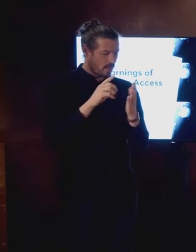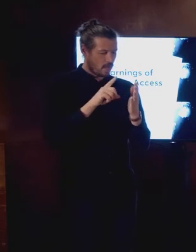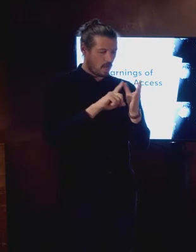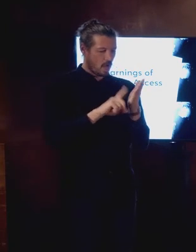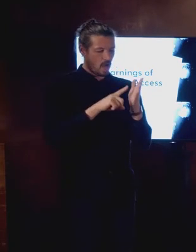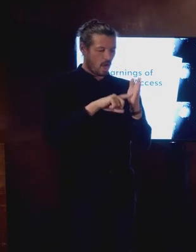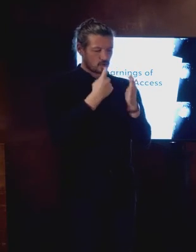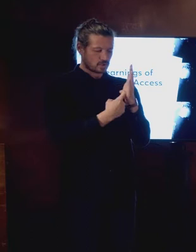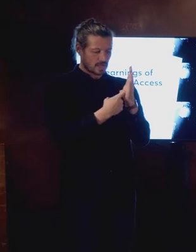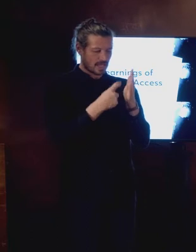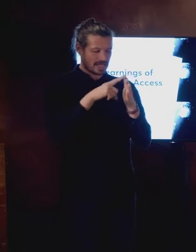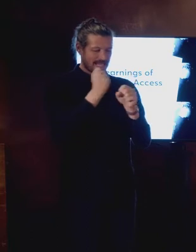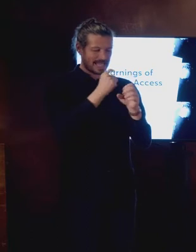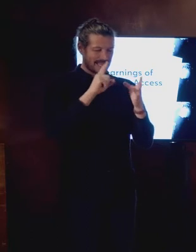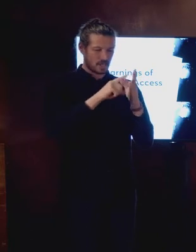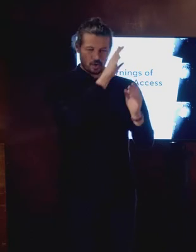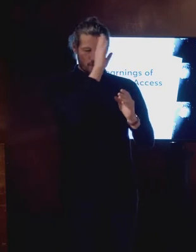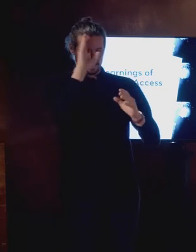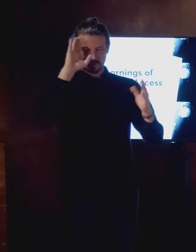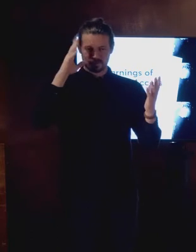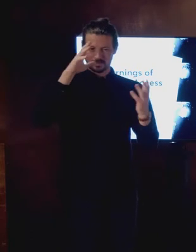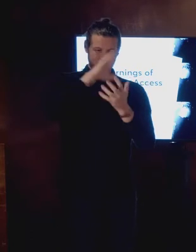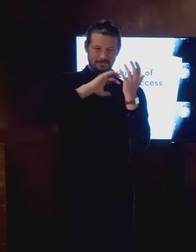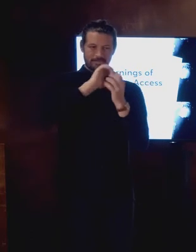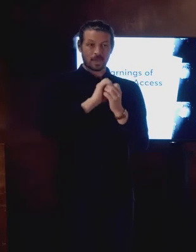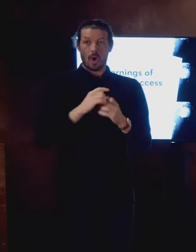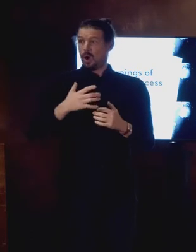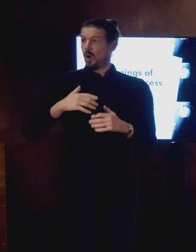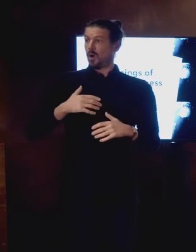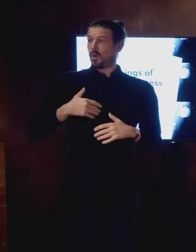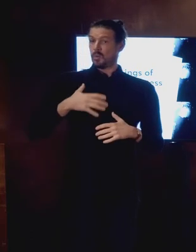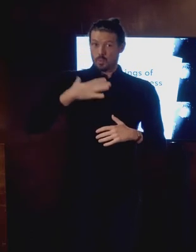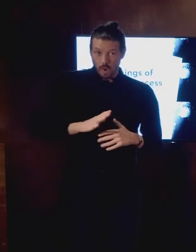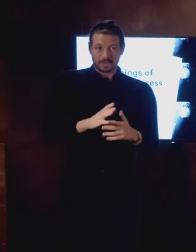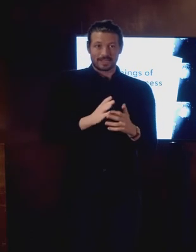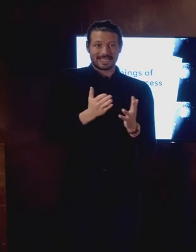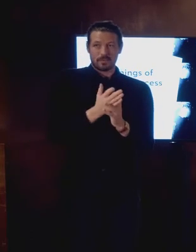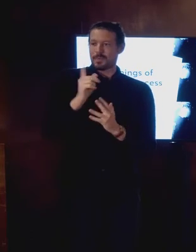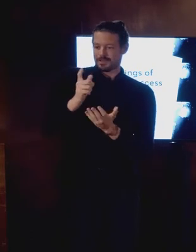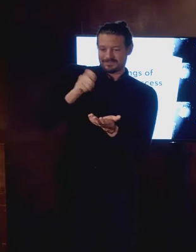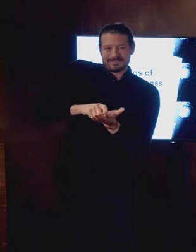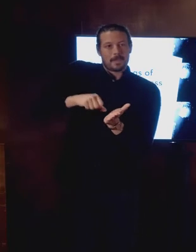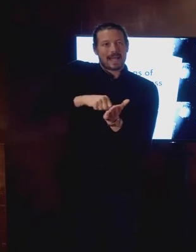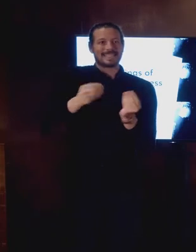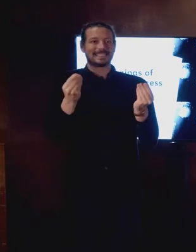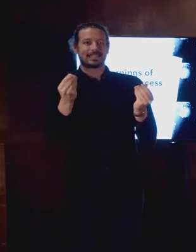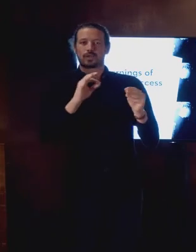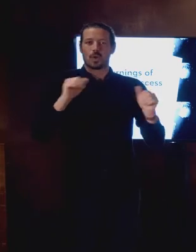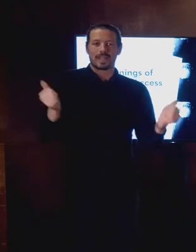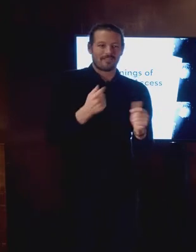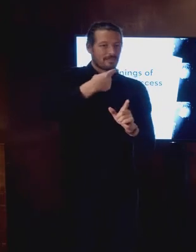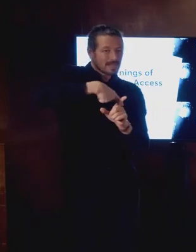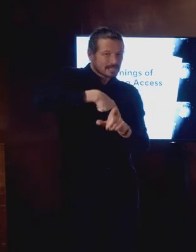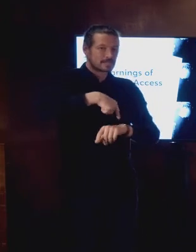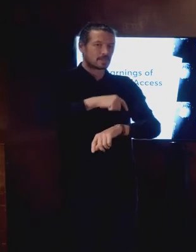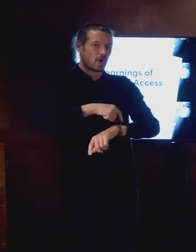of it. And then we always wanted to make it accessible, but we didn't have the commission funds to do that yet. Or the time. And